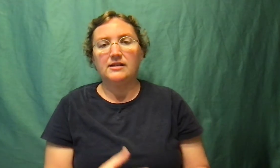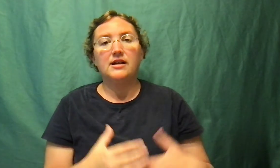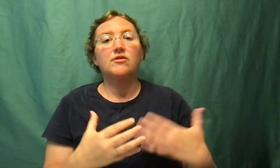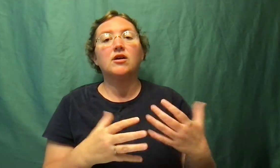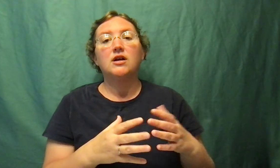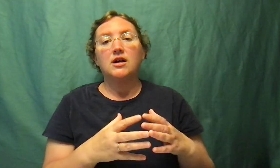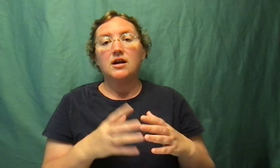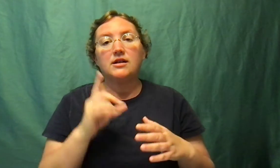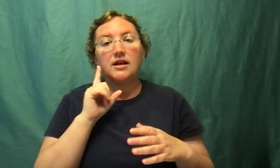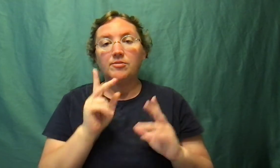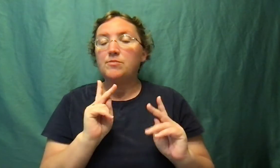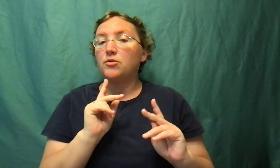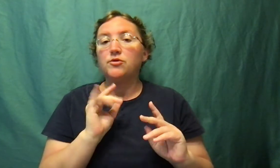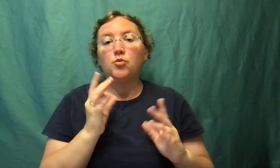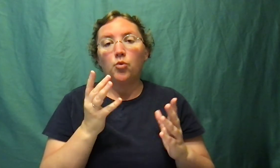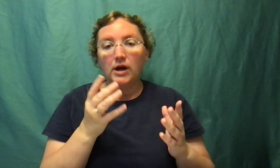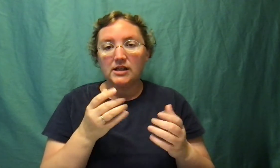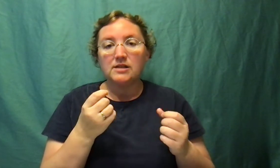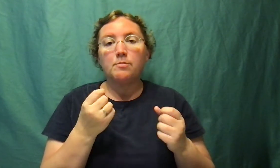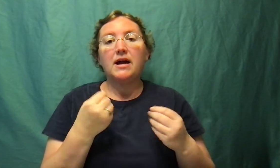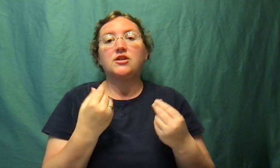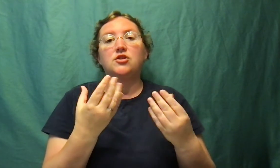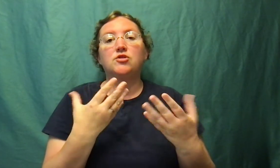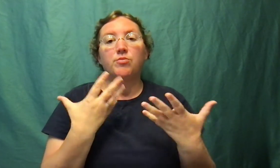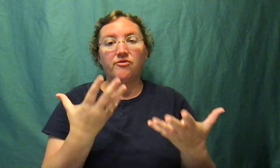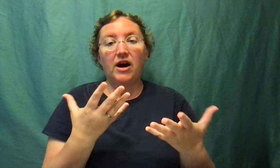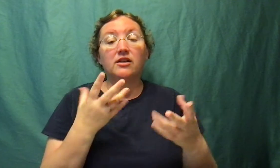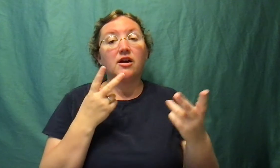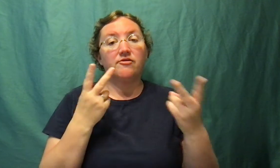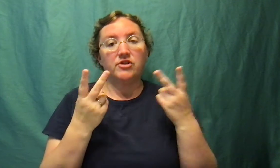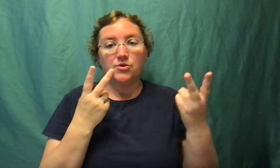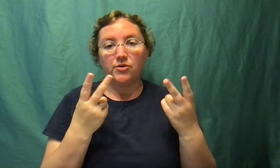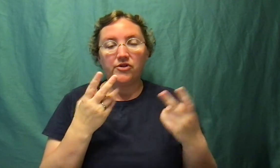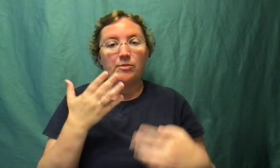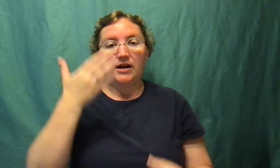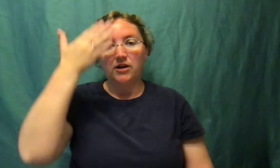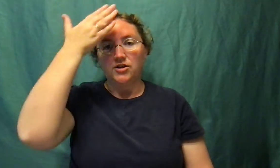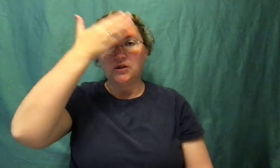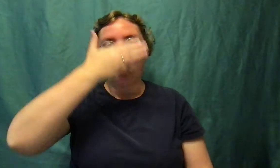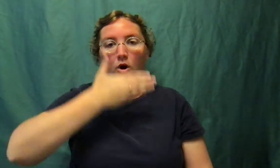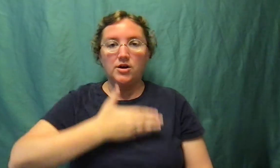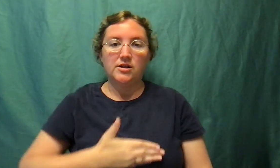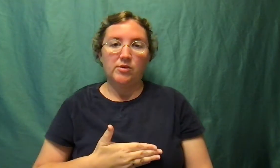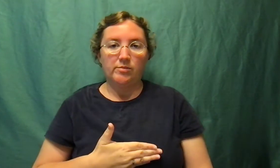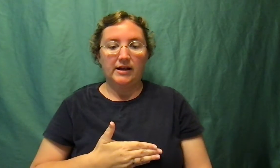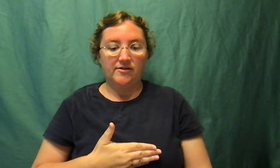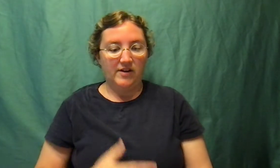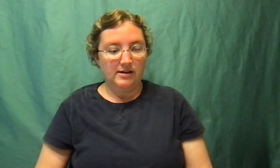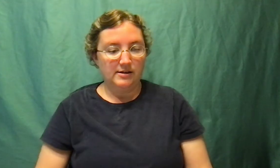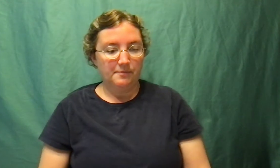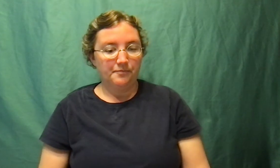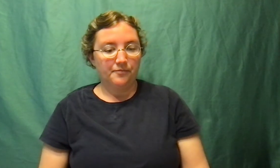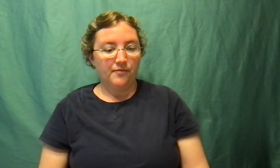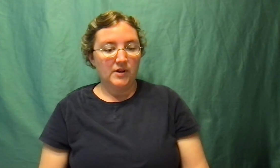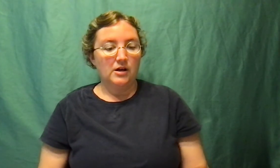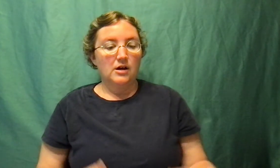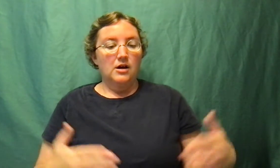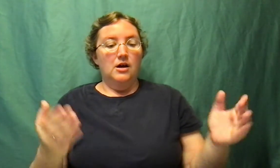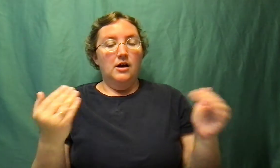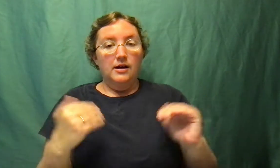etc. Deaf people expect you to provide a lot of visual feedback and not just watch them with a blank face.